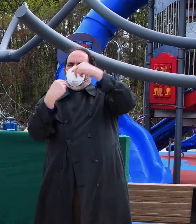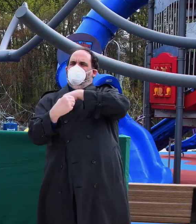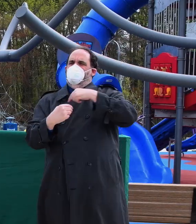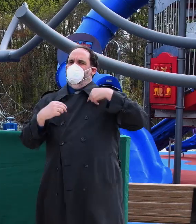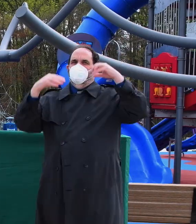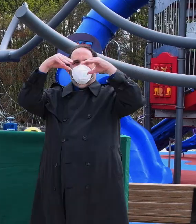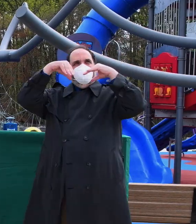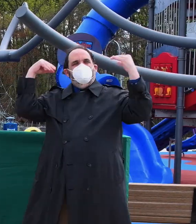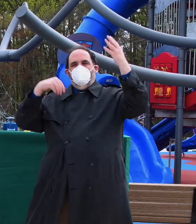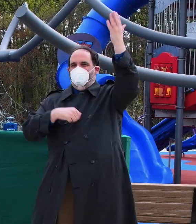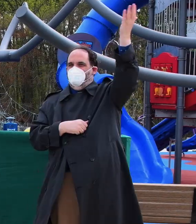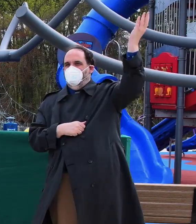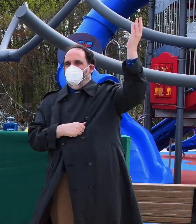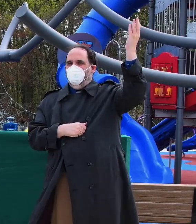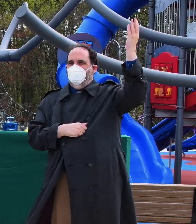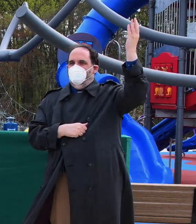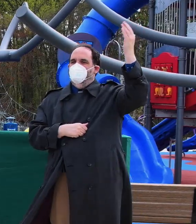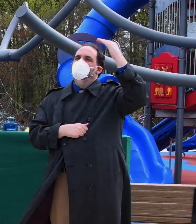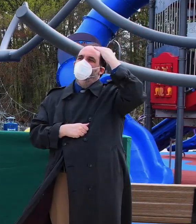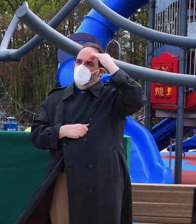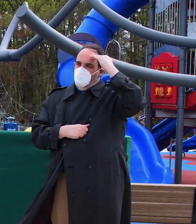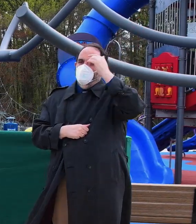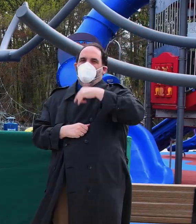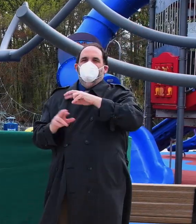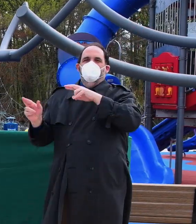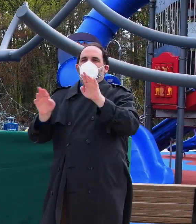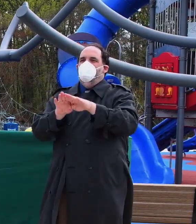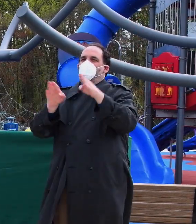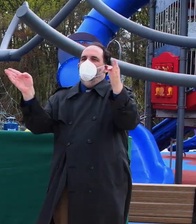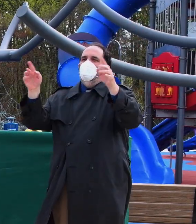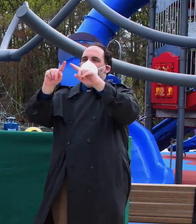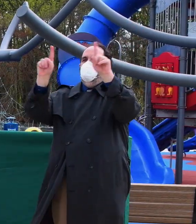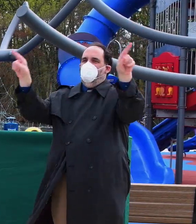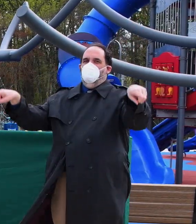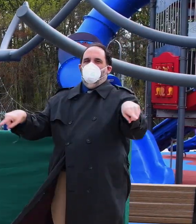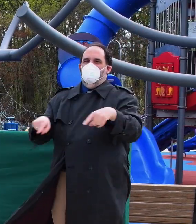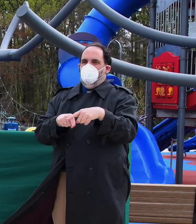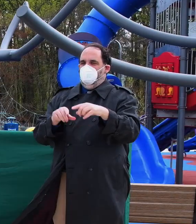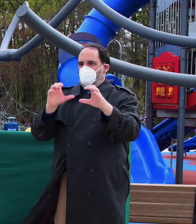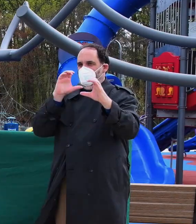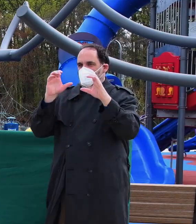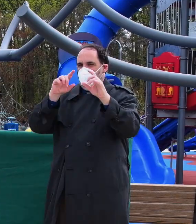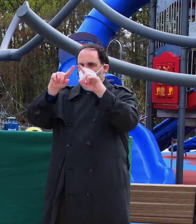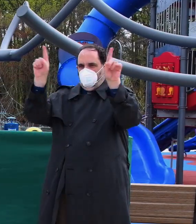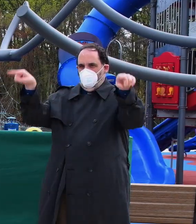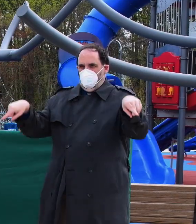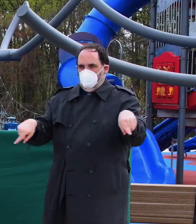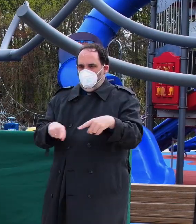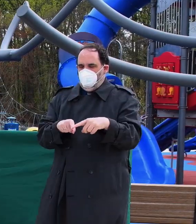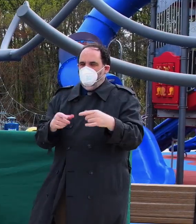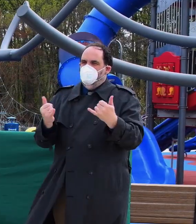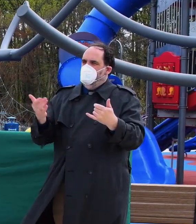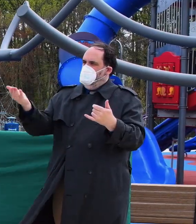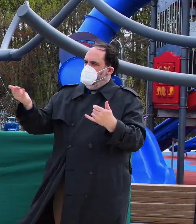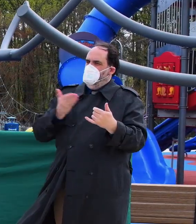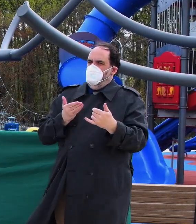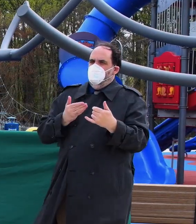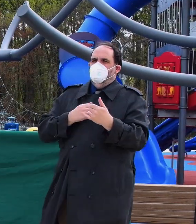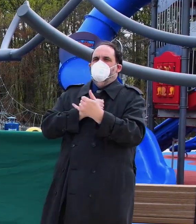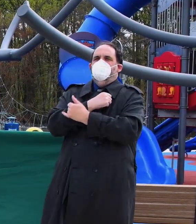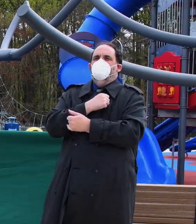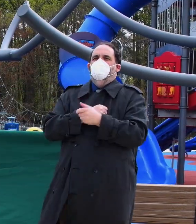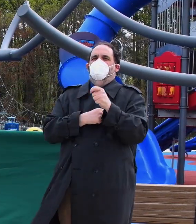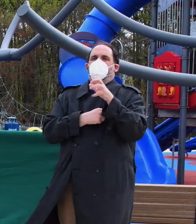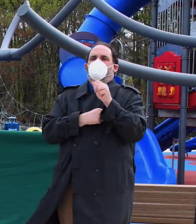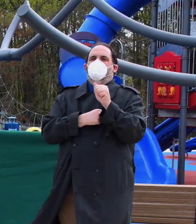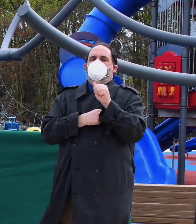big smile on her face, knowing that we're ready to unveil these boards. Now I'd like to invite our county executive to come up to